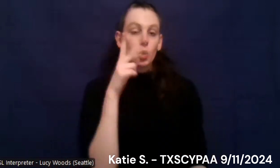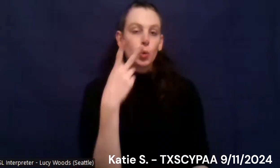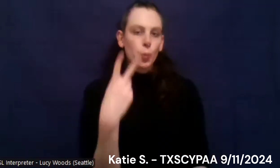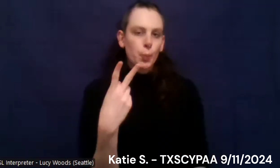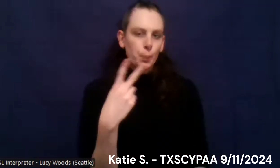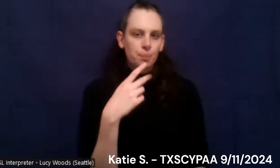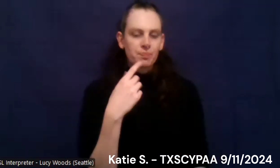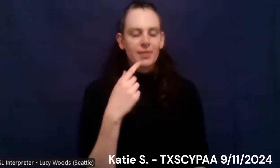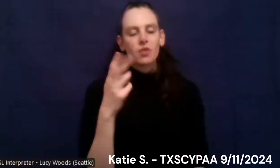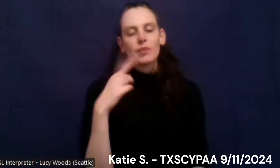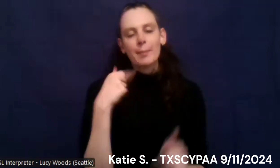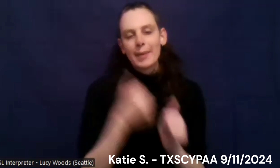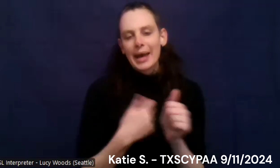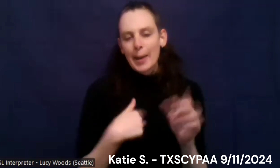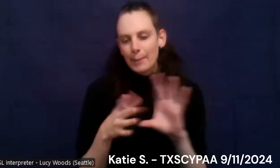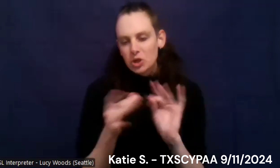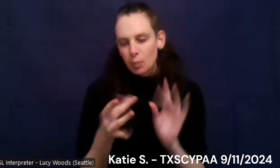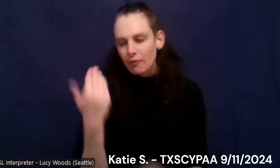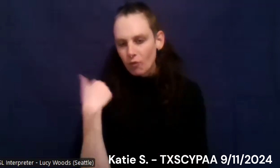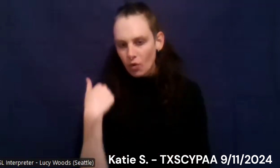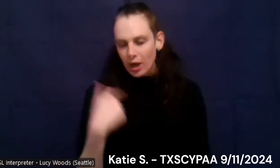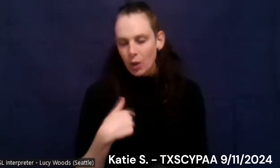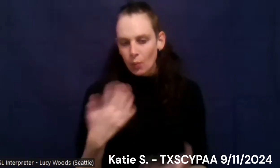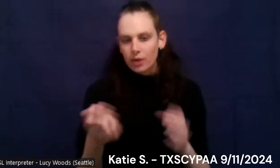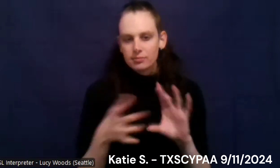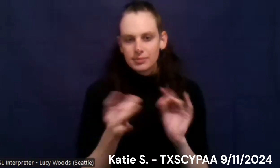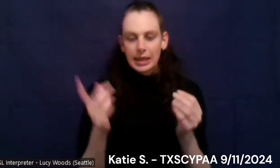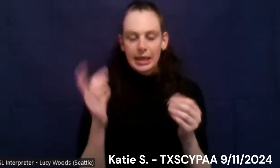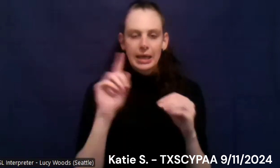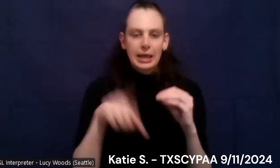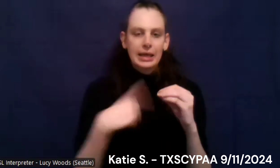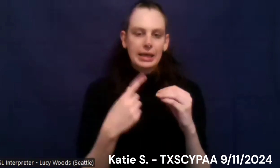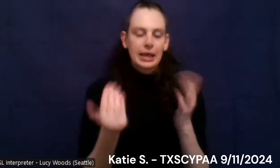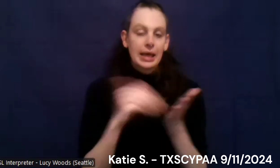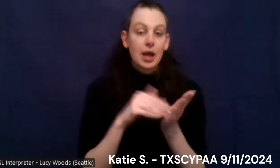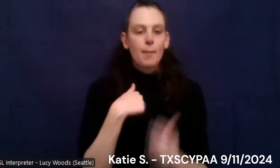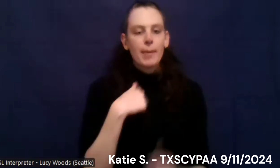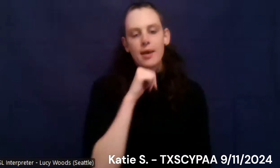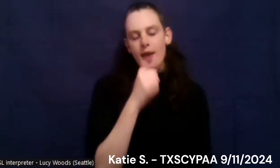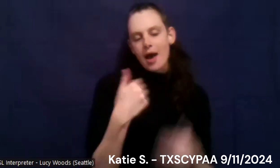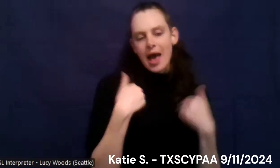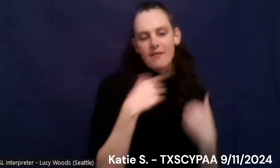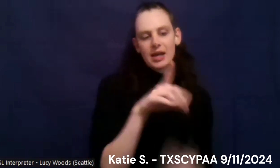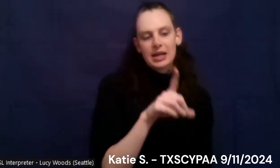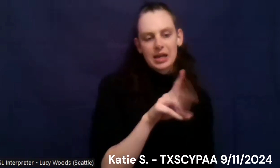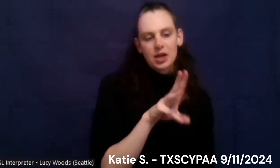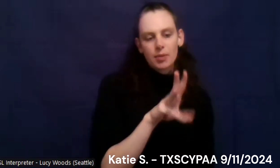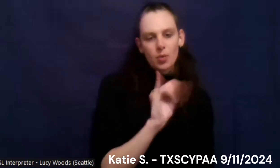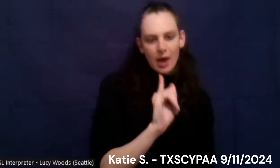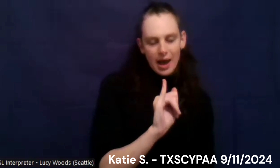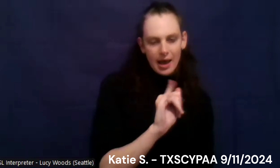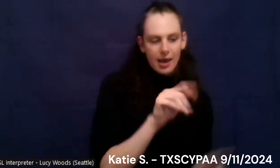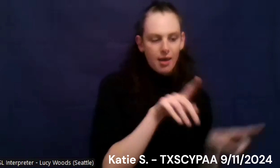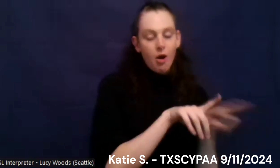bring this back up. It was that I didn't have a DWI and that hadn't lost my job yet. Well, I have